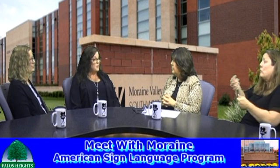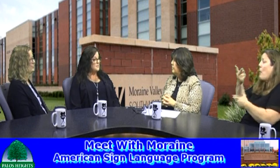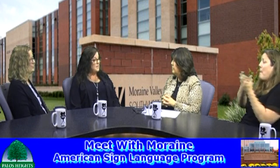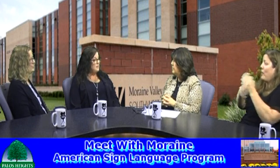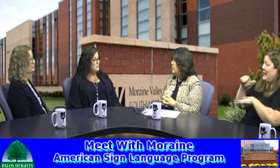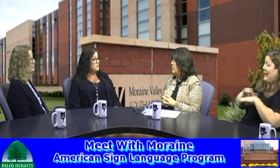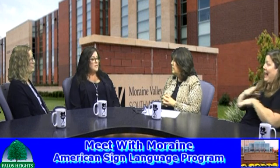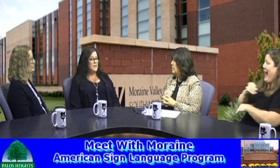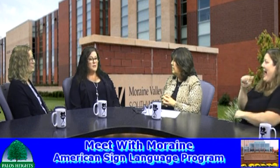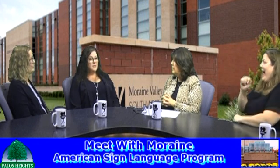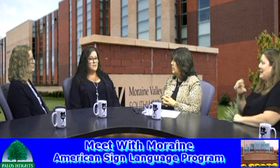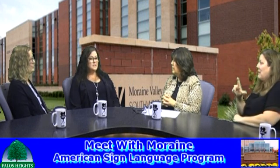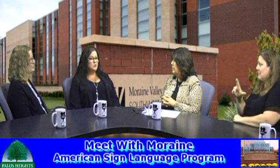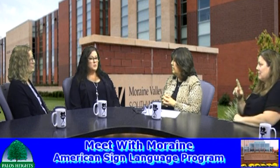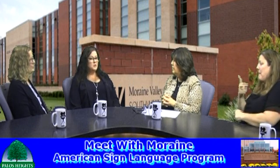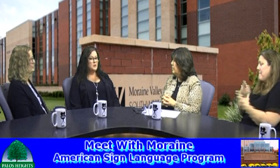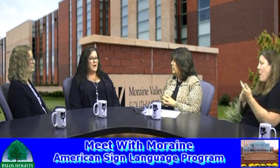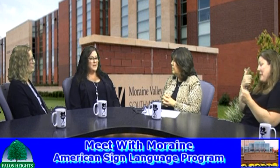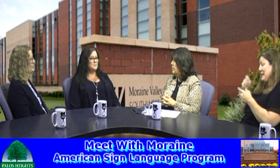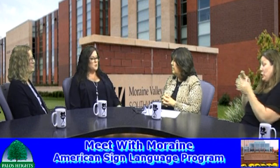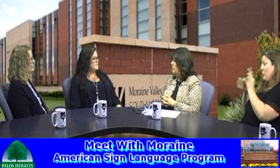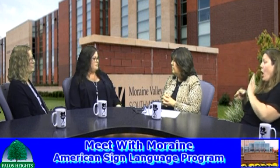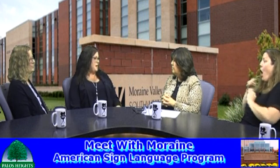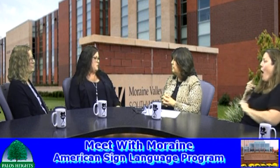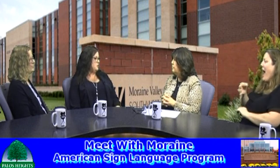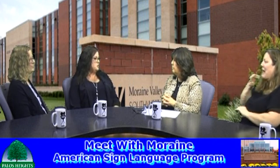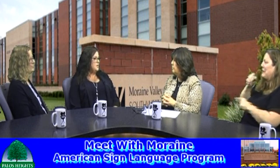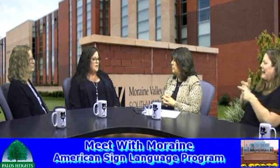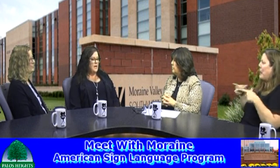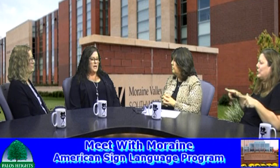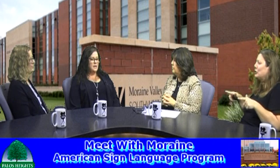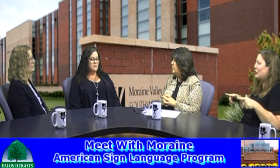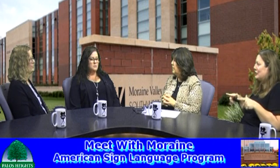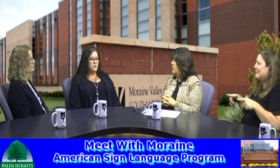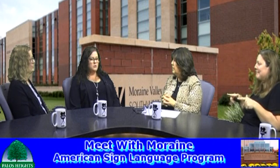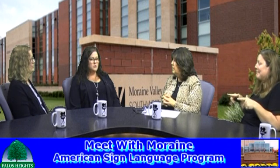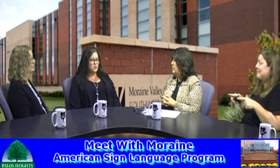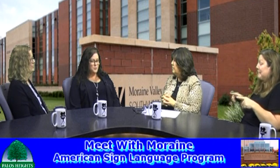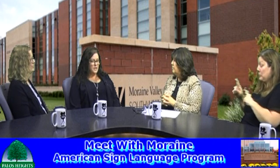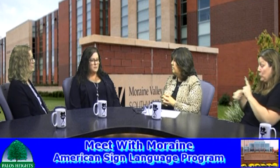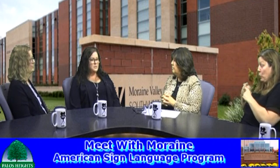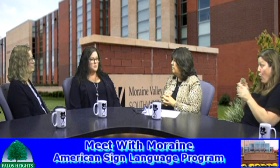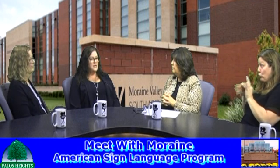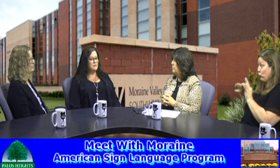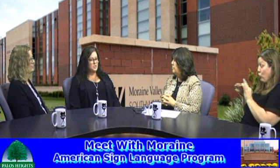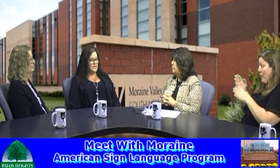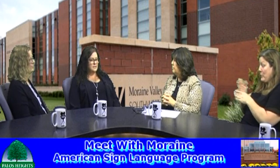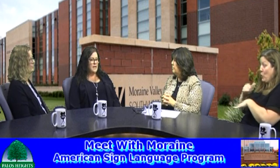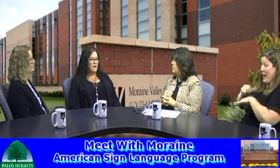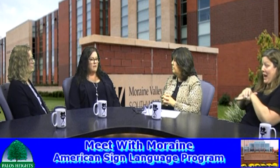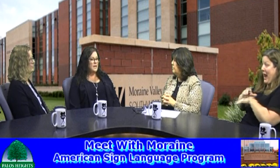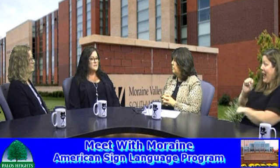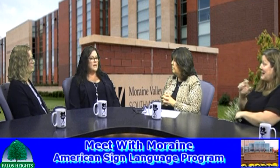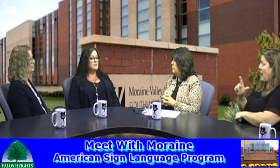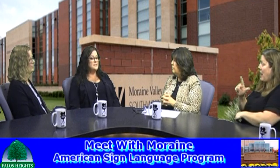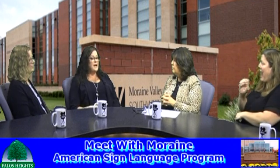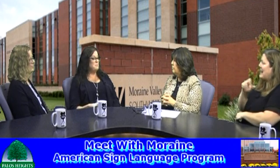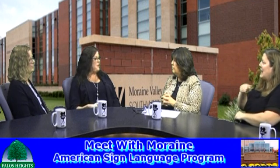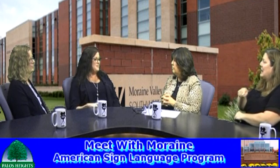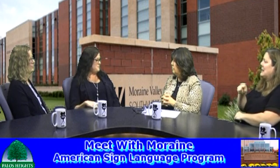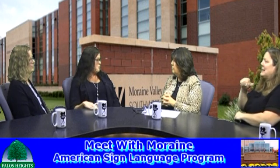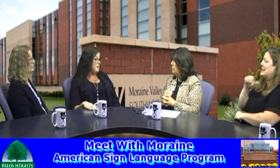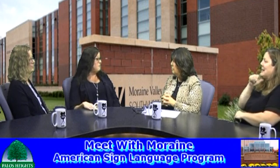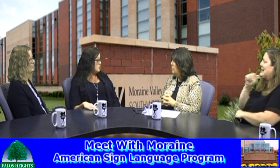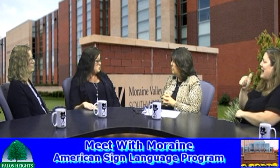English and American Sign Language, because interpreters are experts in language. And when you're interpreting between English and ASL is